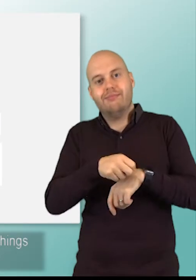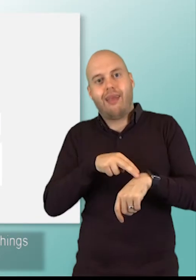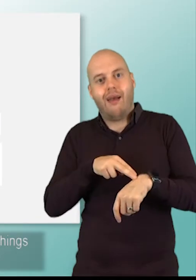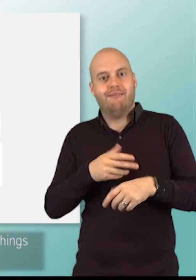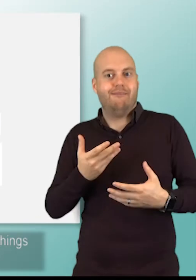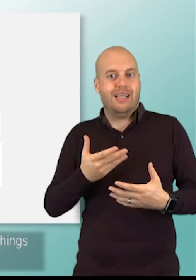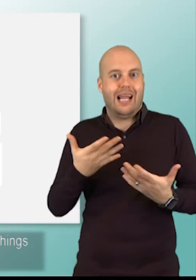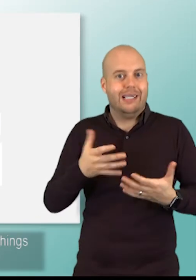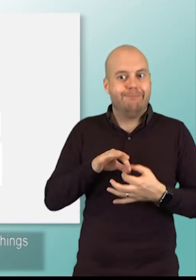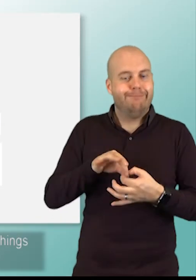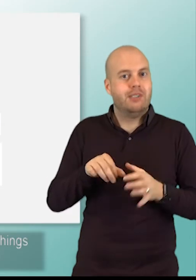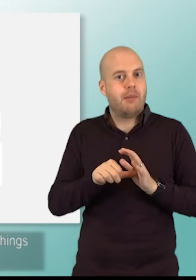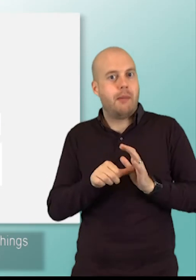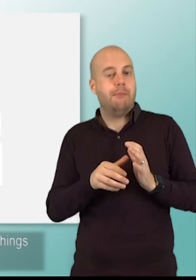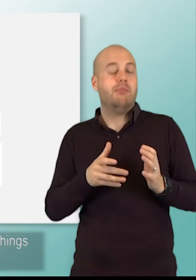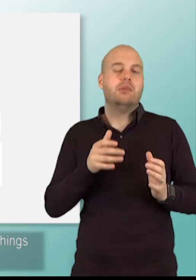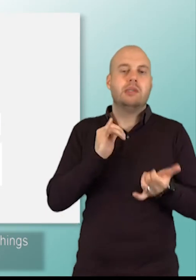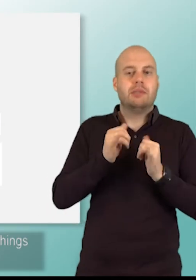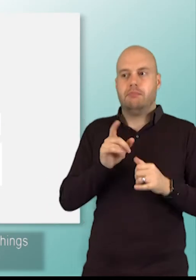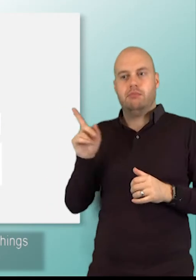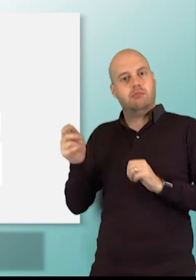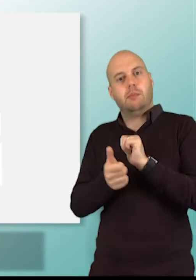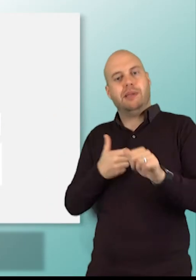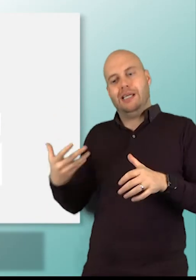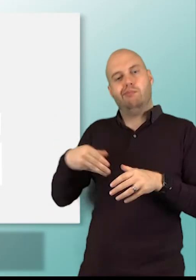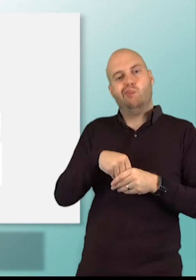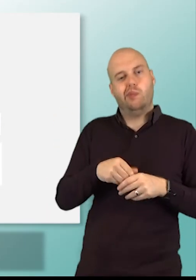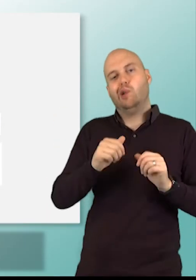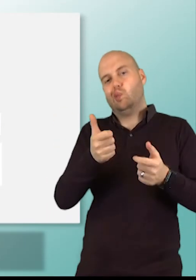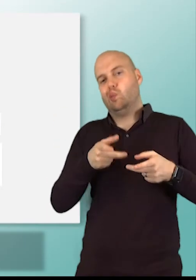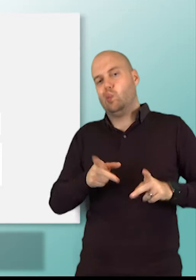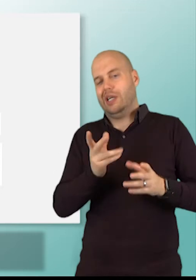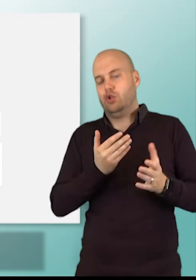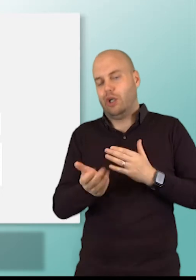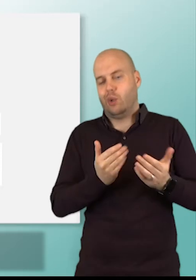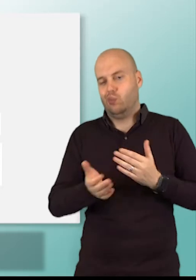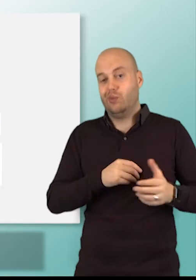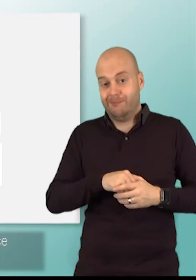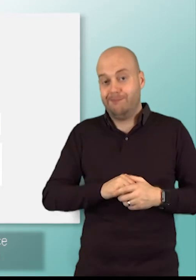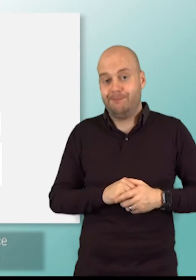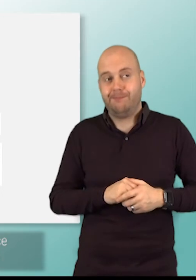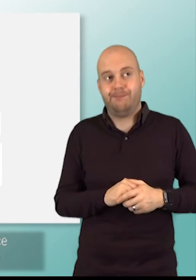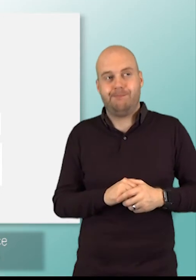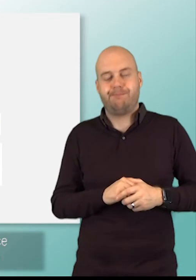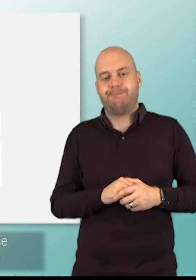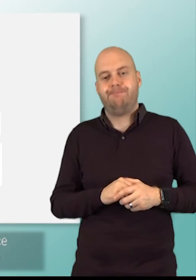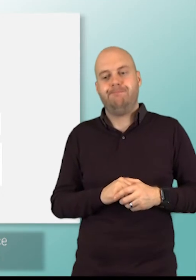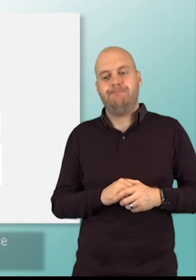things happen. Sometimes mediation's as good a way of sorting it out as any.